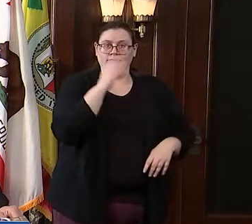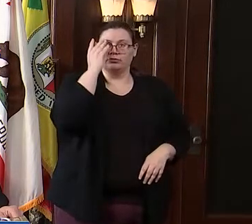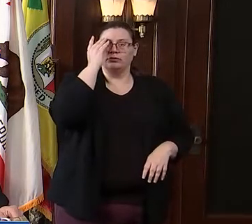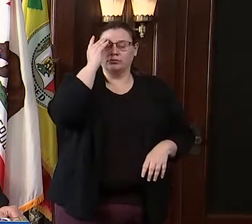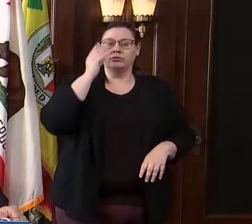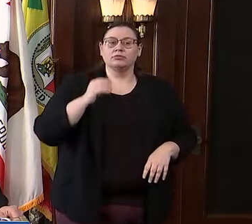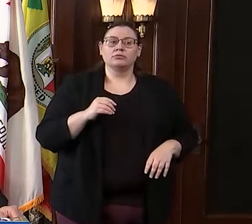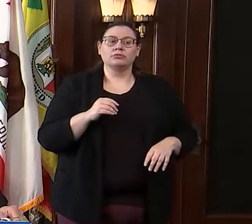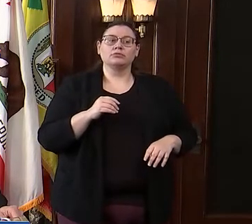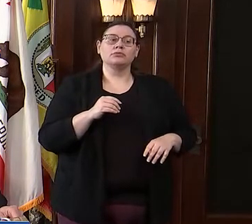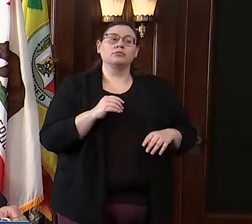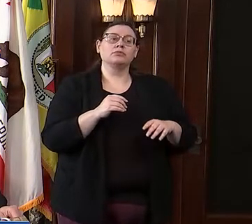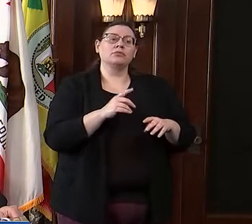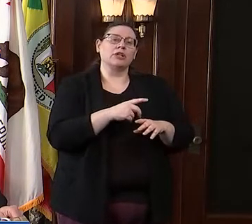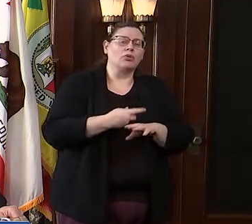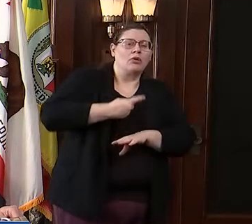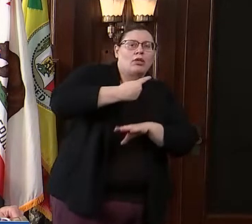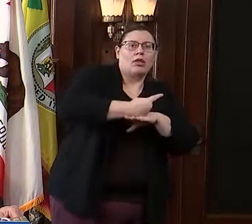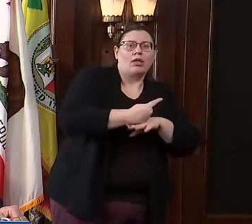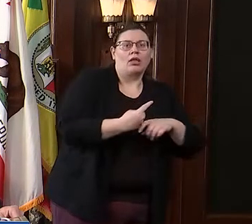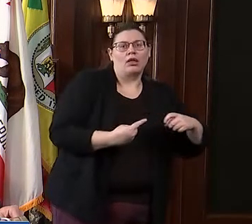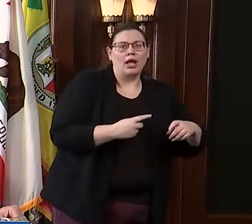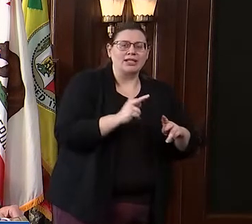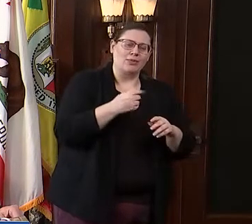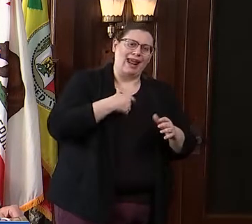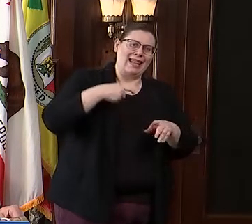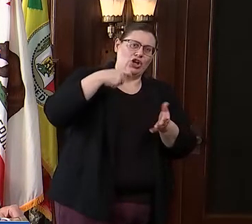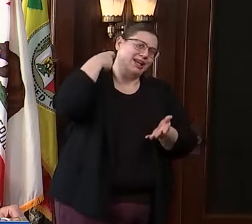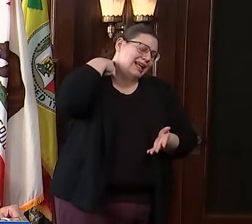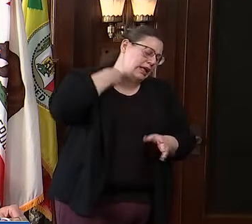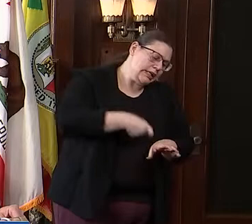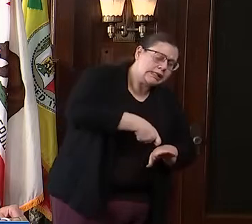When a knee was at his neck, he said he couldn't breathe.